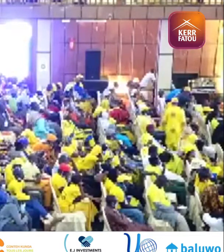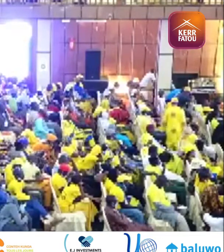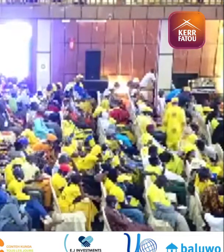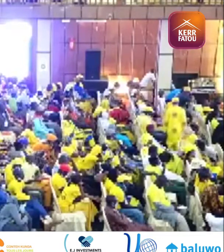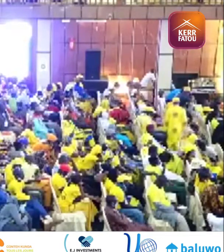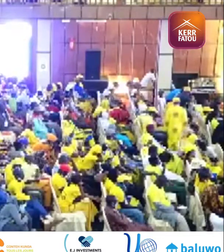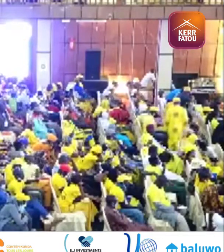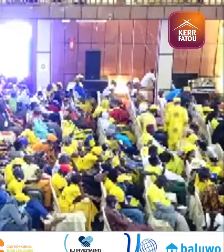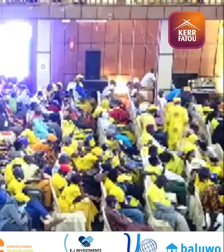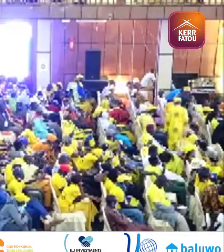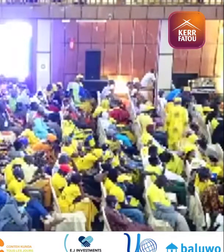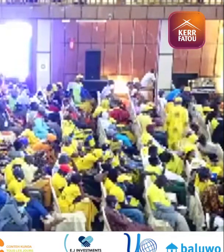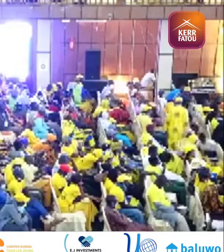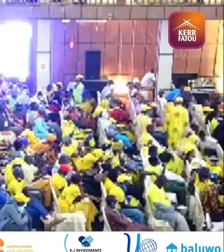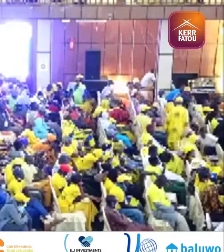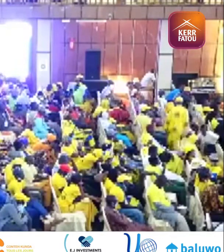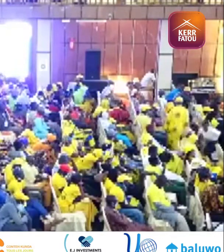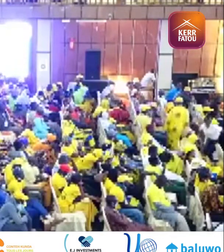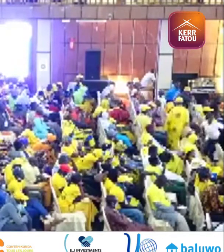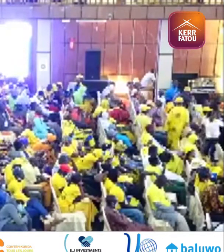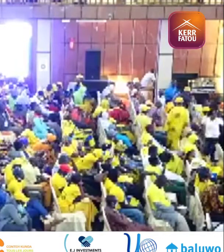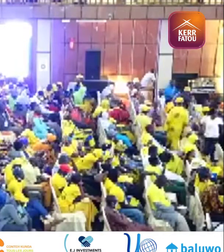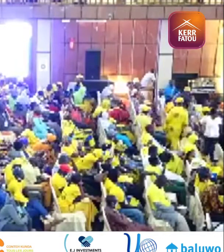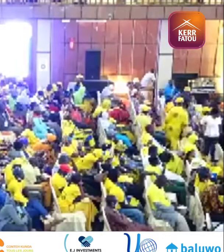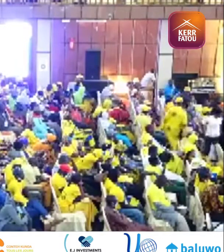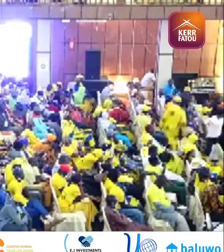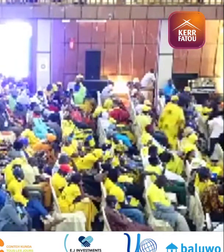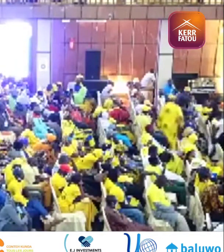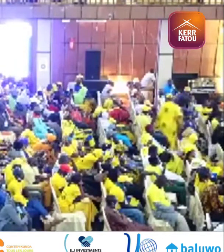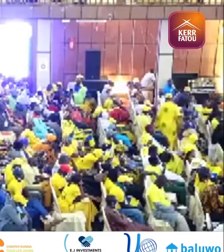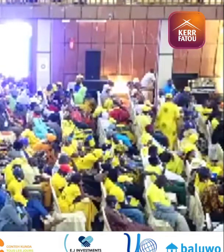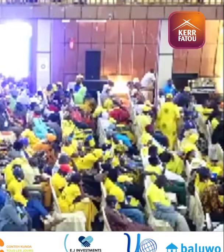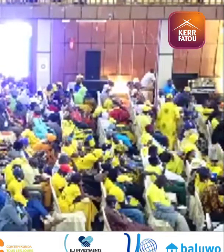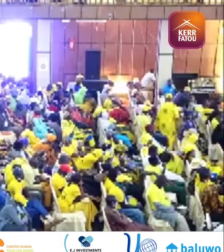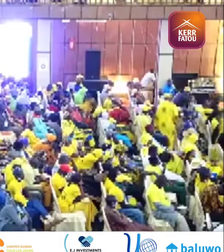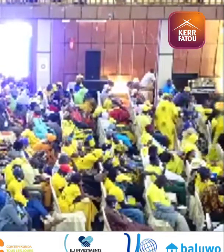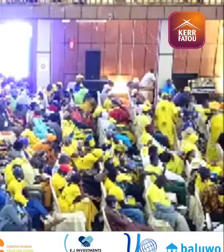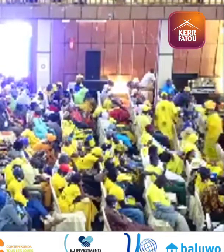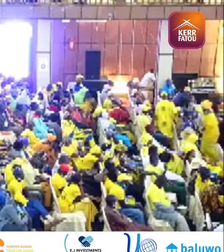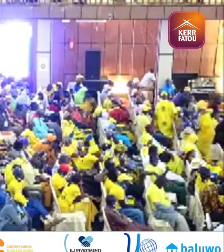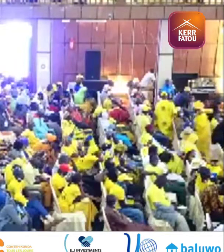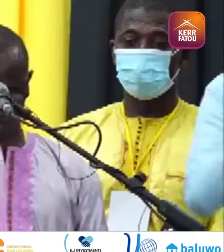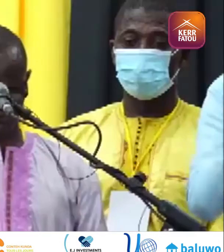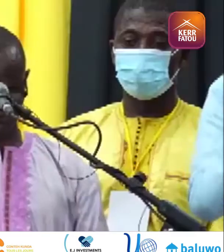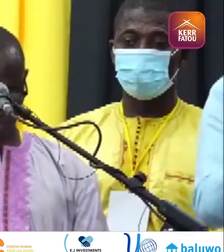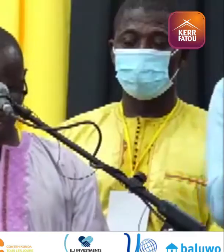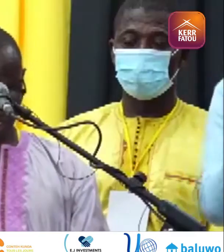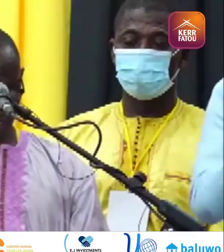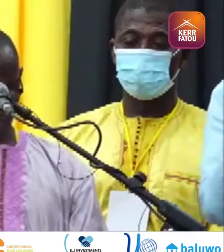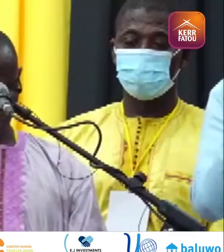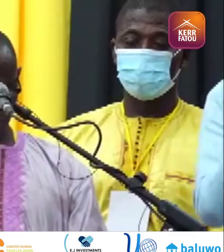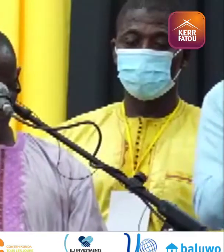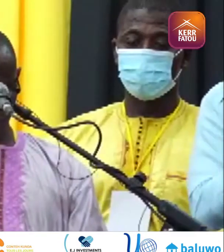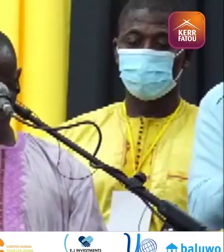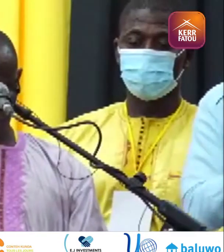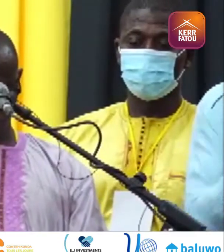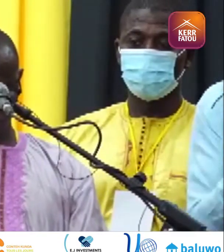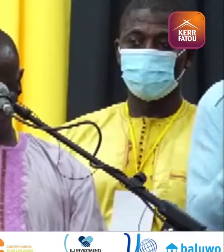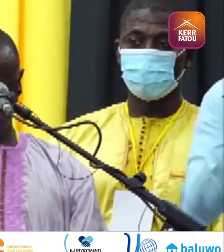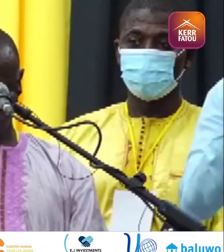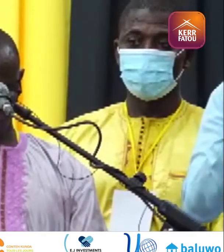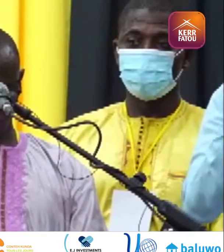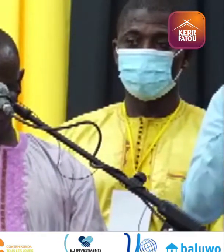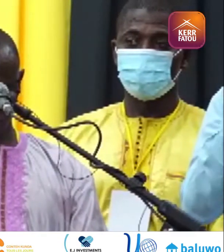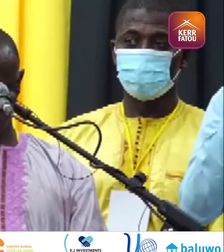in subsection 4, paragraph 18, by inserting the word sponsored candidate after the word councillor. Amendment of